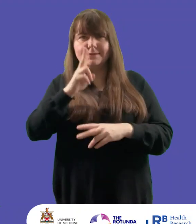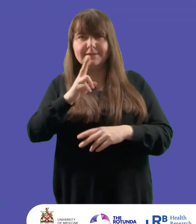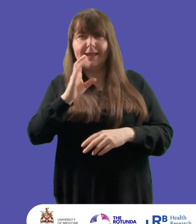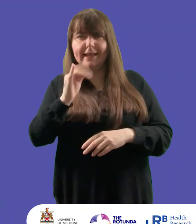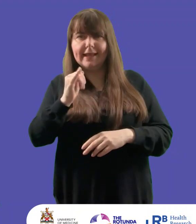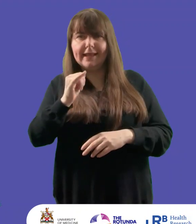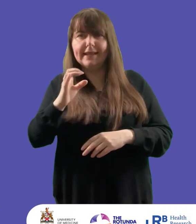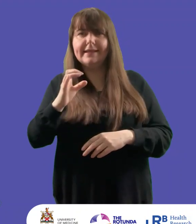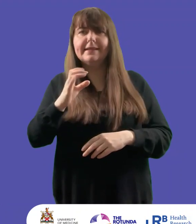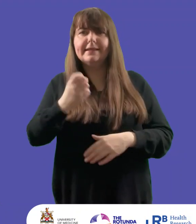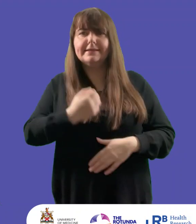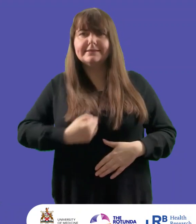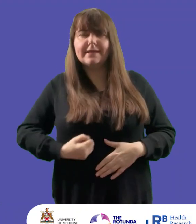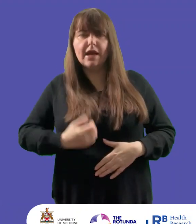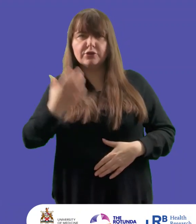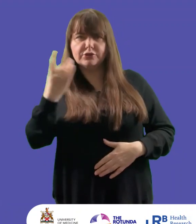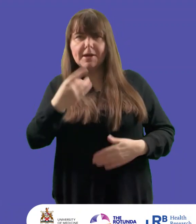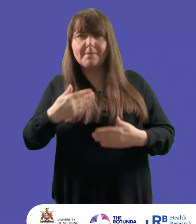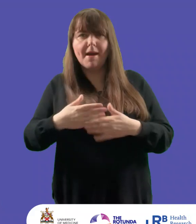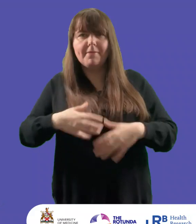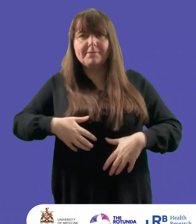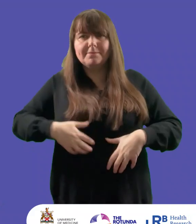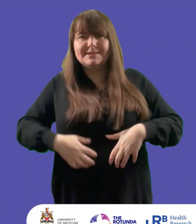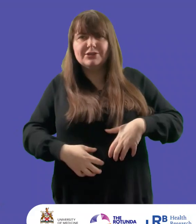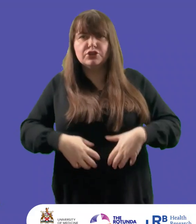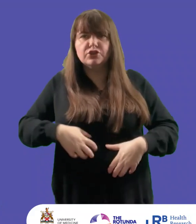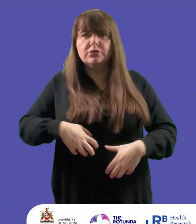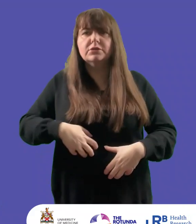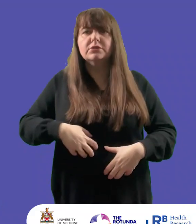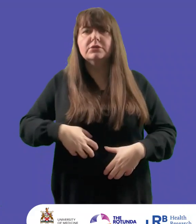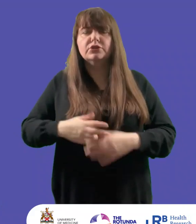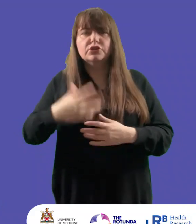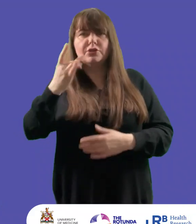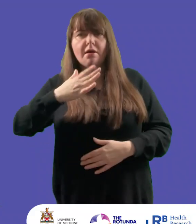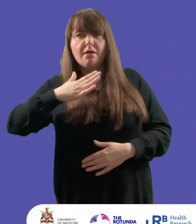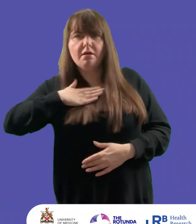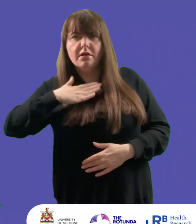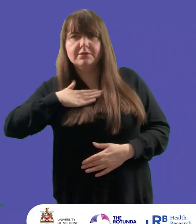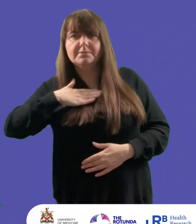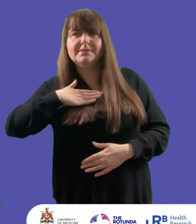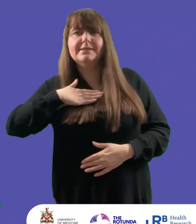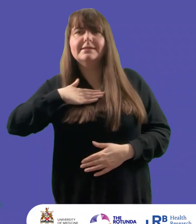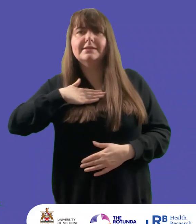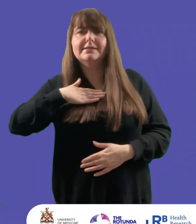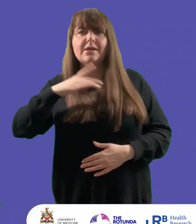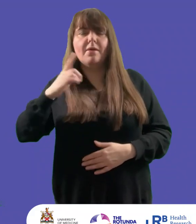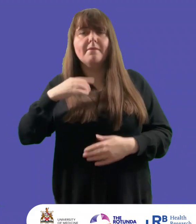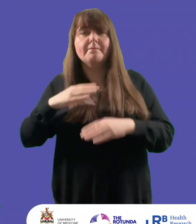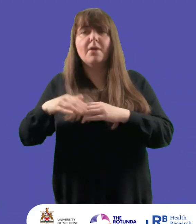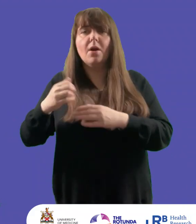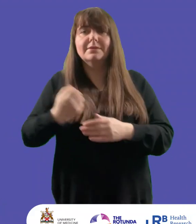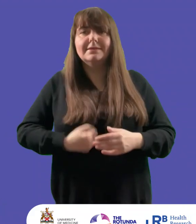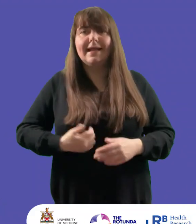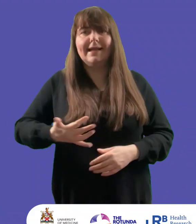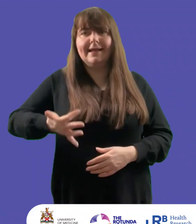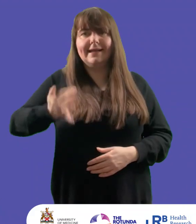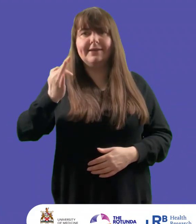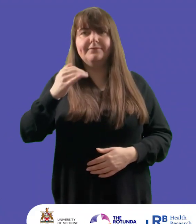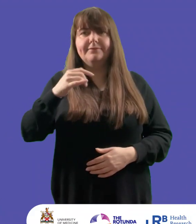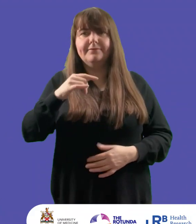usually do a scan to check baby's position and to check their heartbeat. In general, we only do further scans where they're clinically